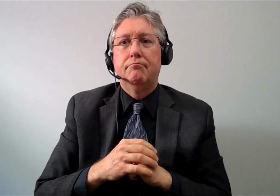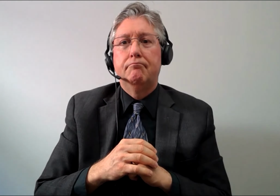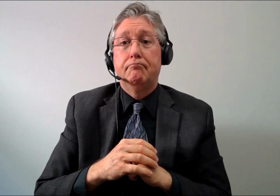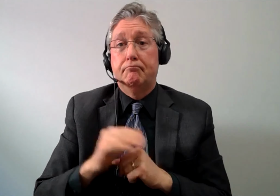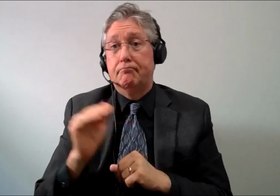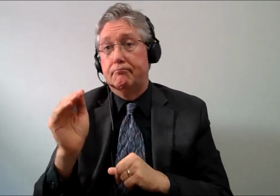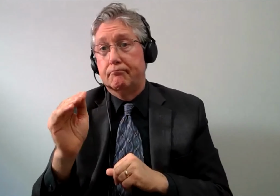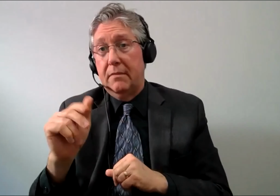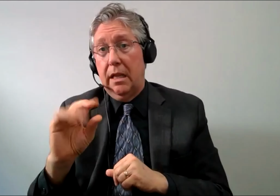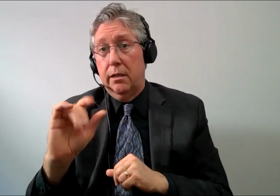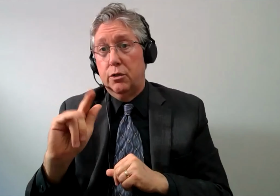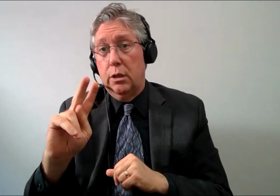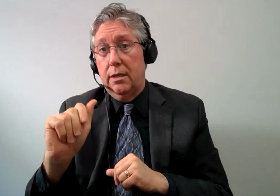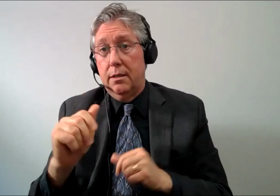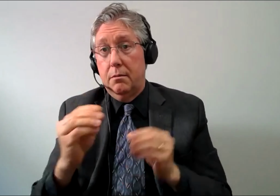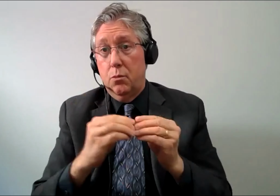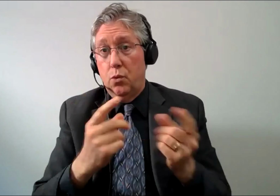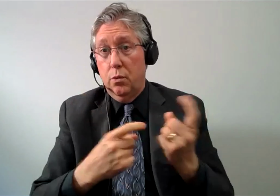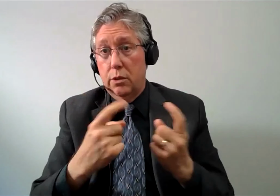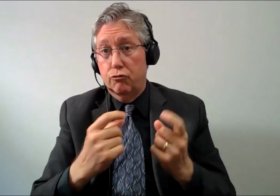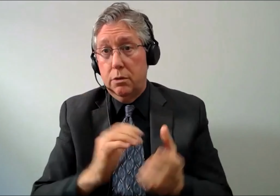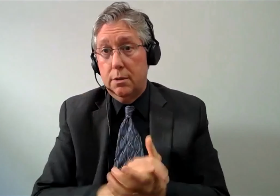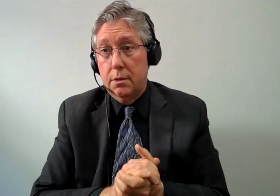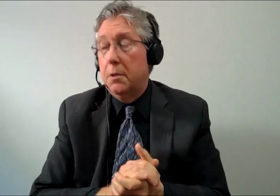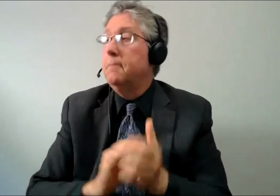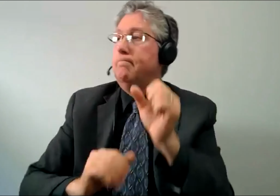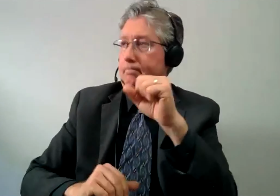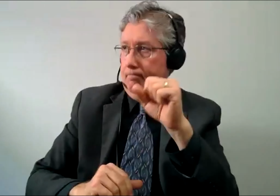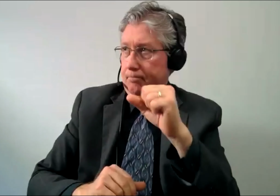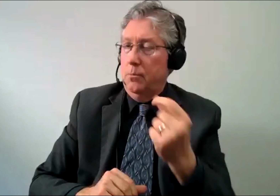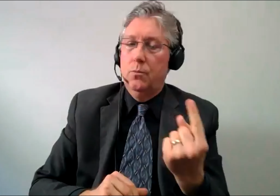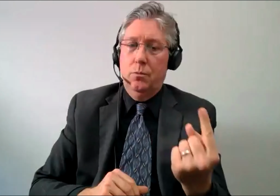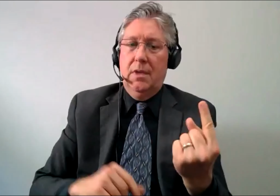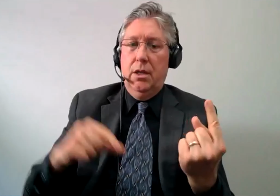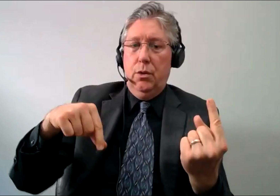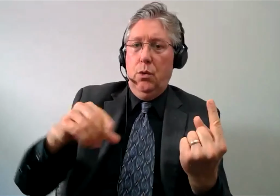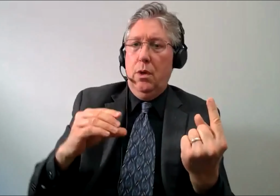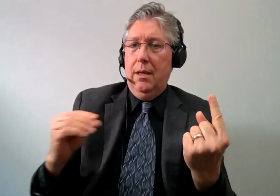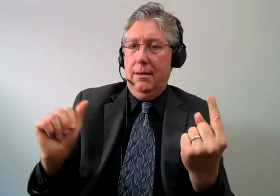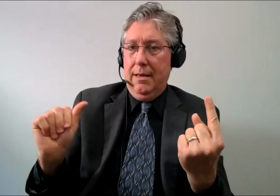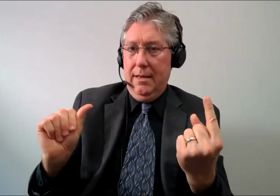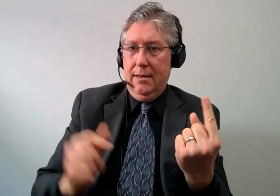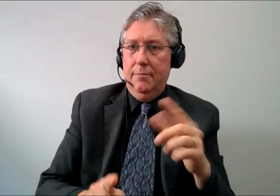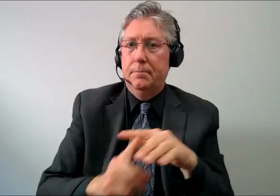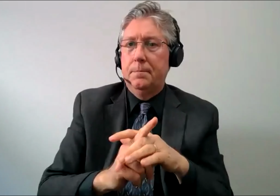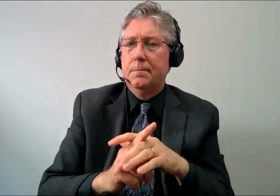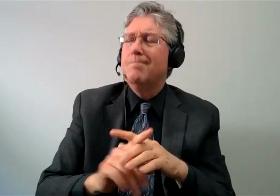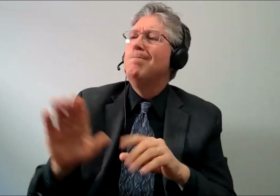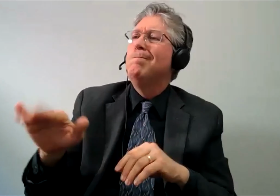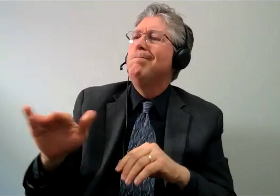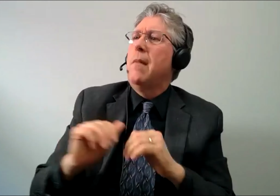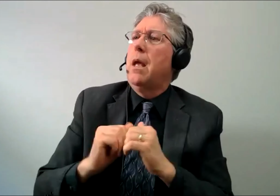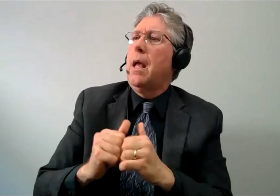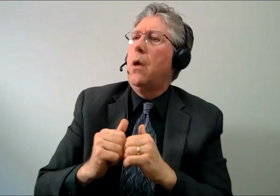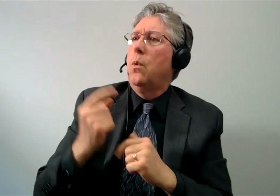Angelina, do we have more questions? Yes, so we did get one in the Q&A. How and when will we be